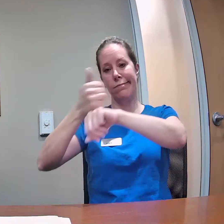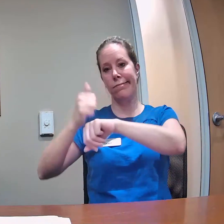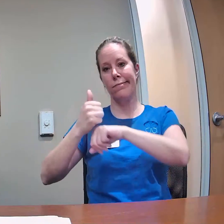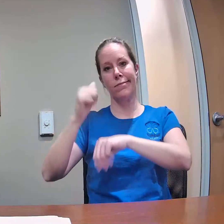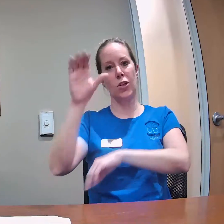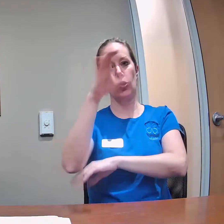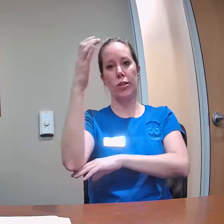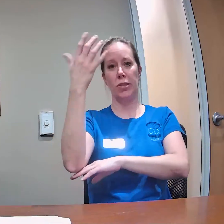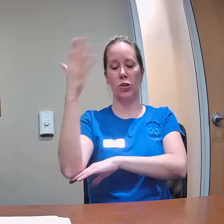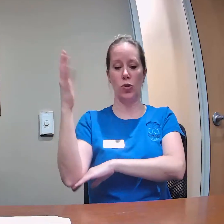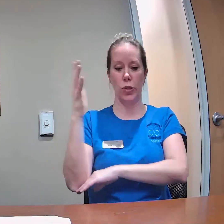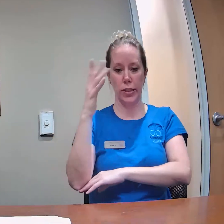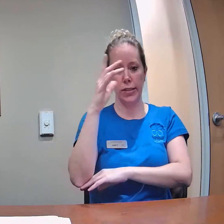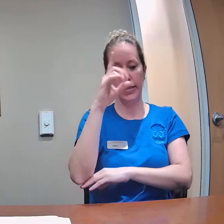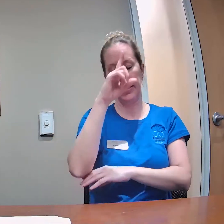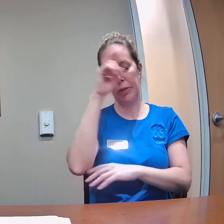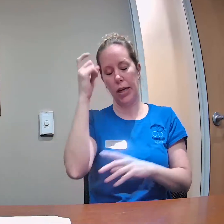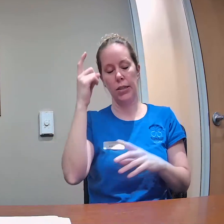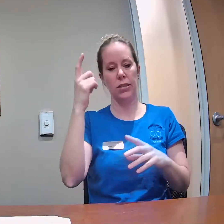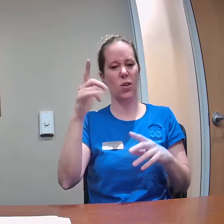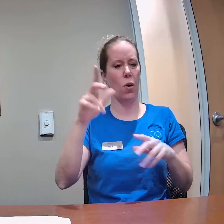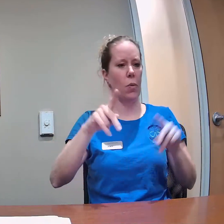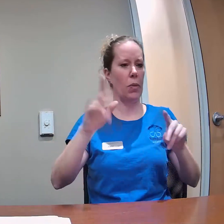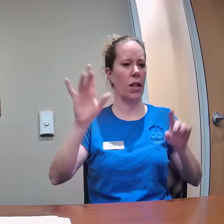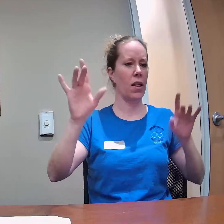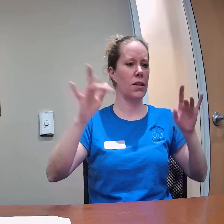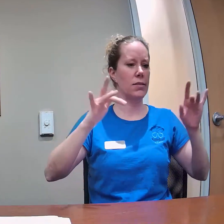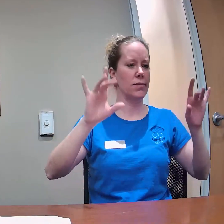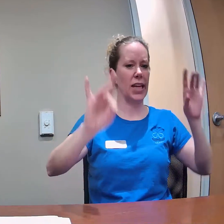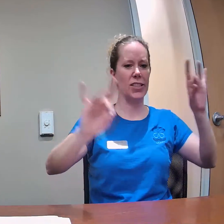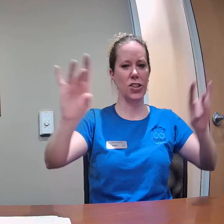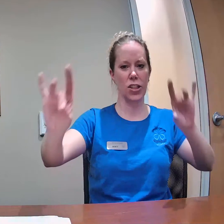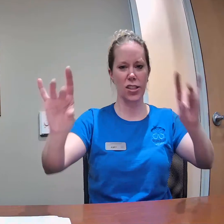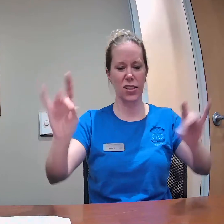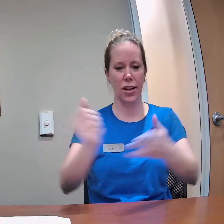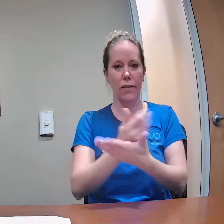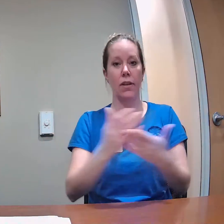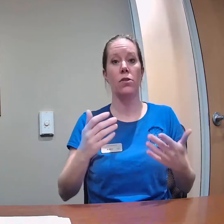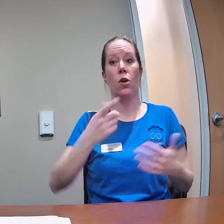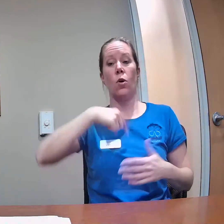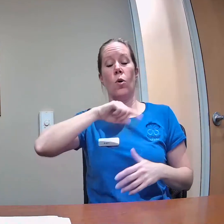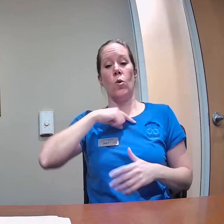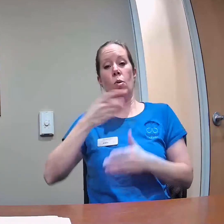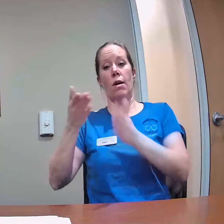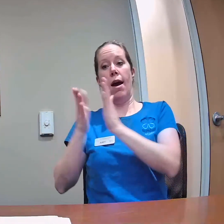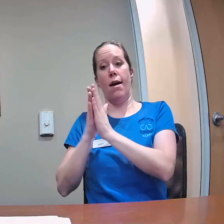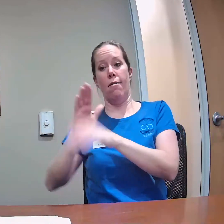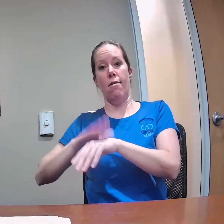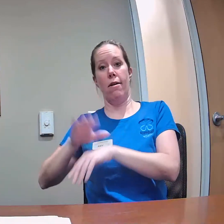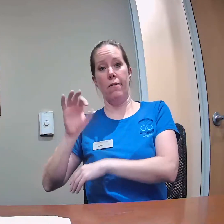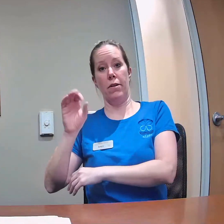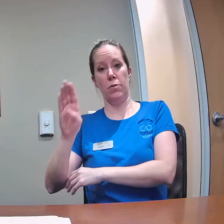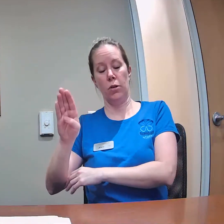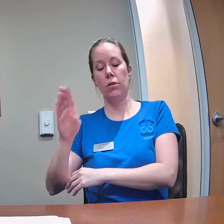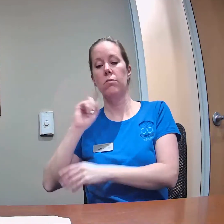infection control. So what we did was we put out on Facebook a request